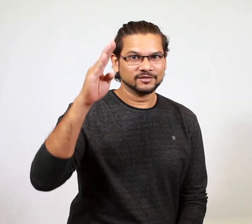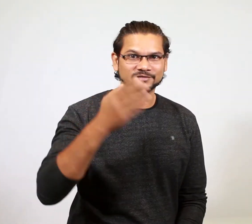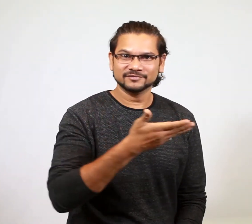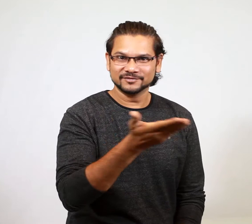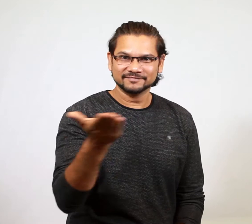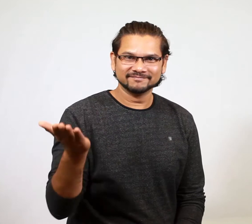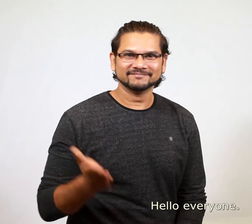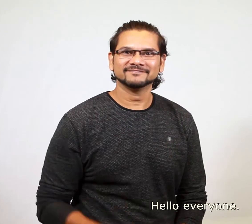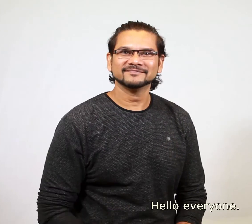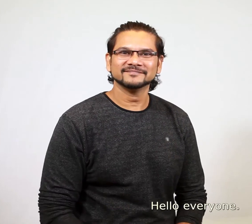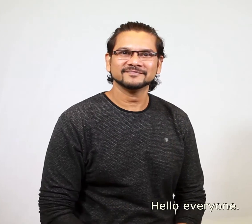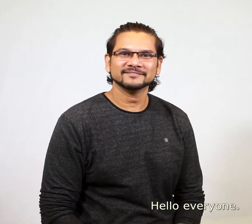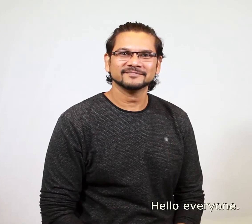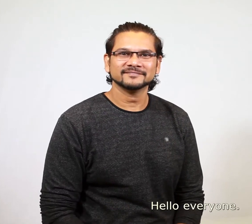Hello everyone.